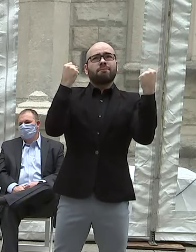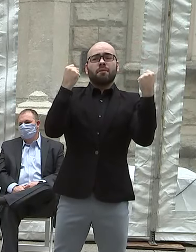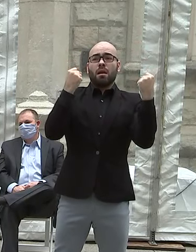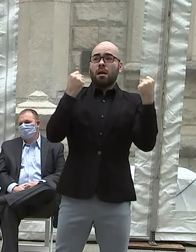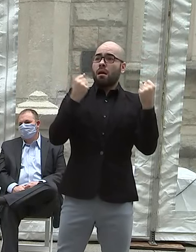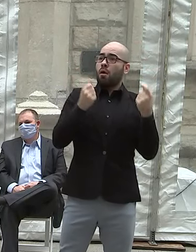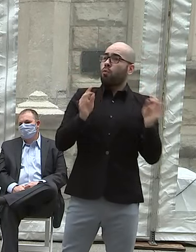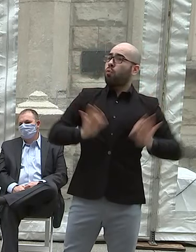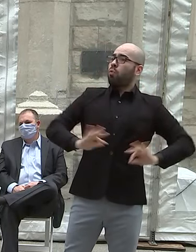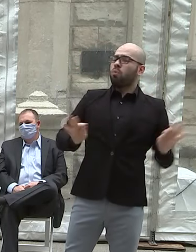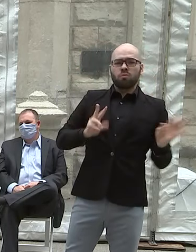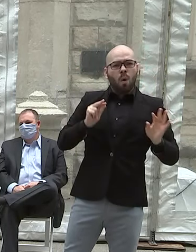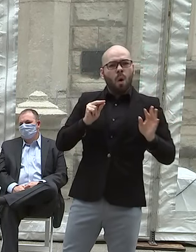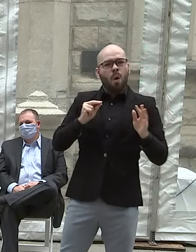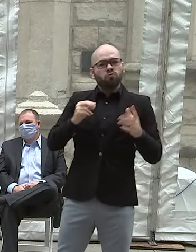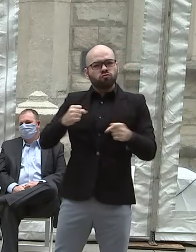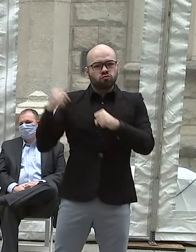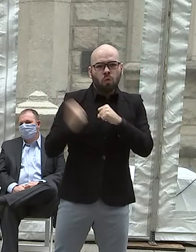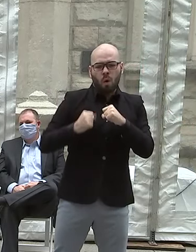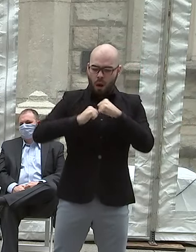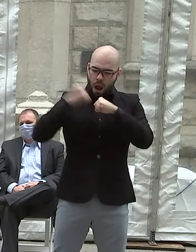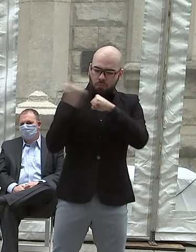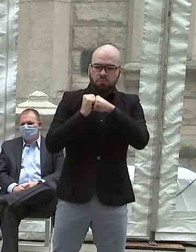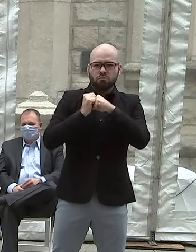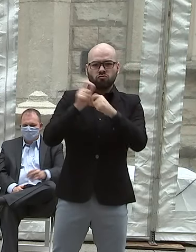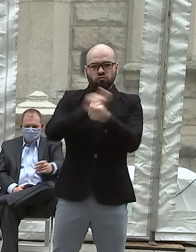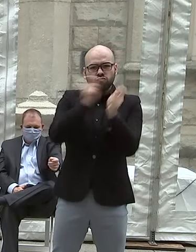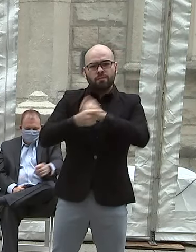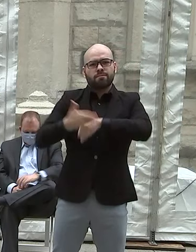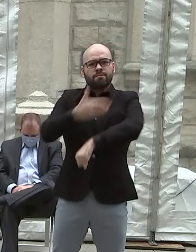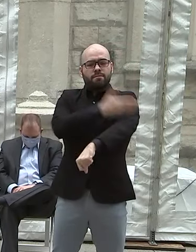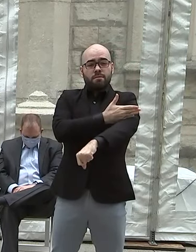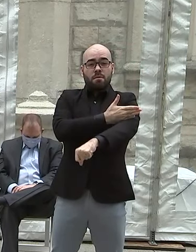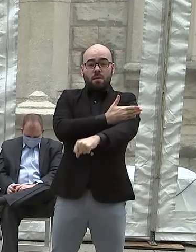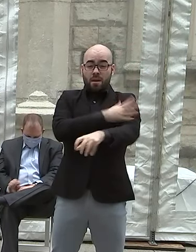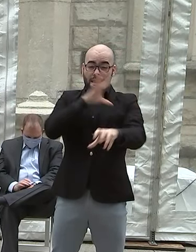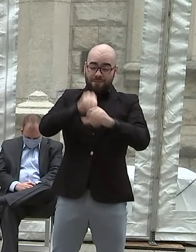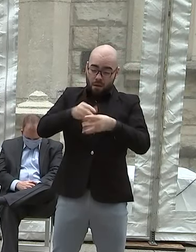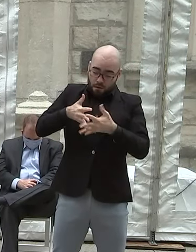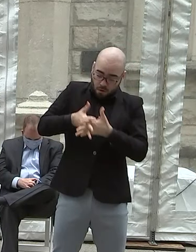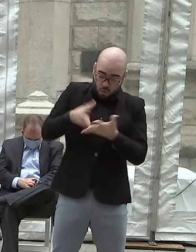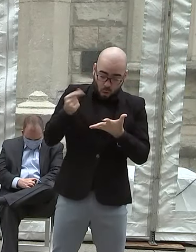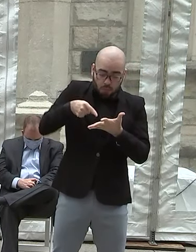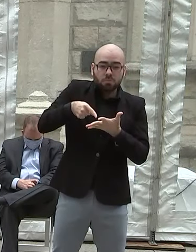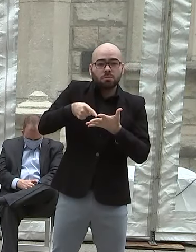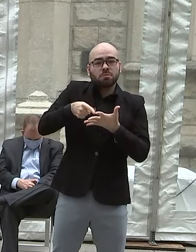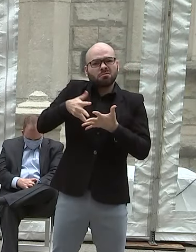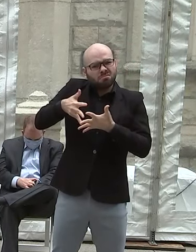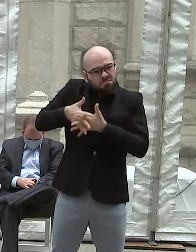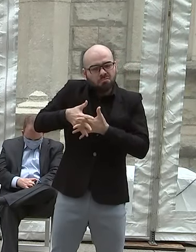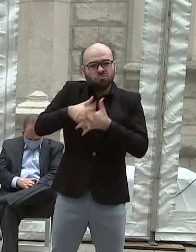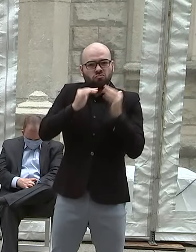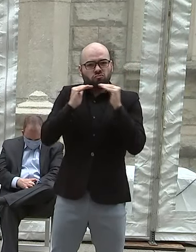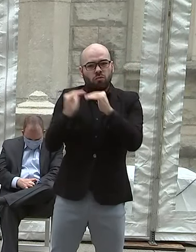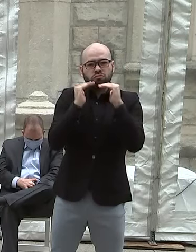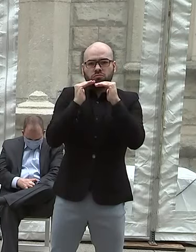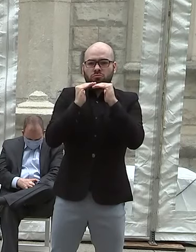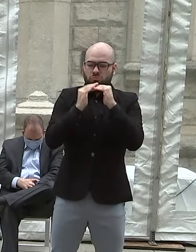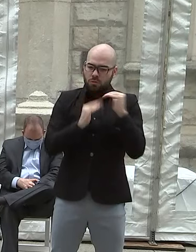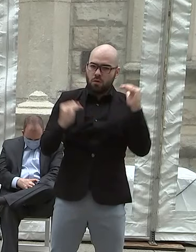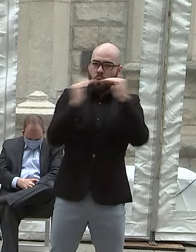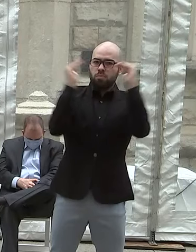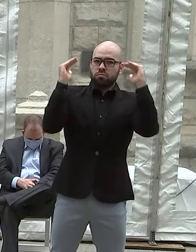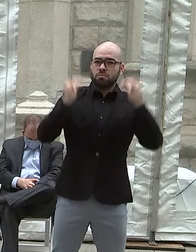it must be transformative, and justice and equity must be at the center of that. In order for us to really call this place Sweet